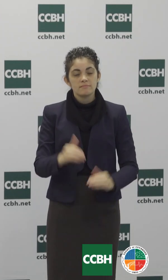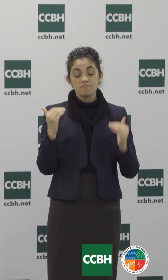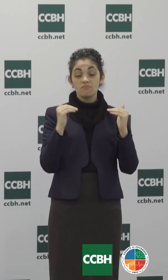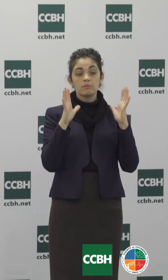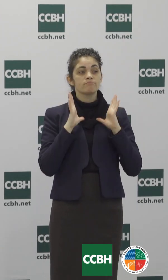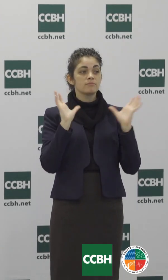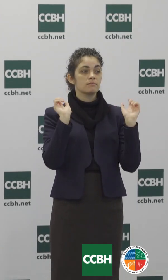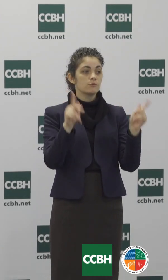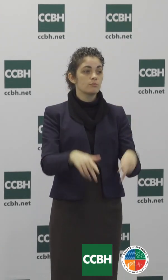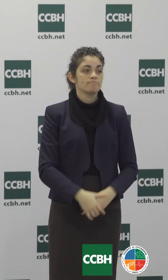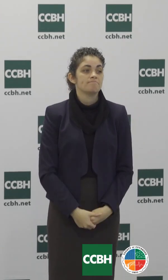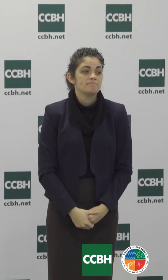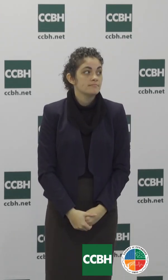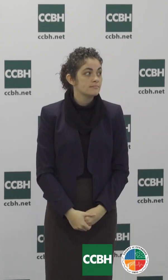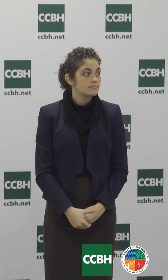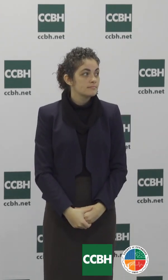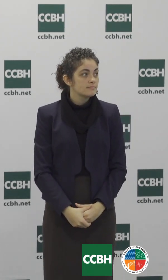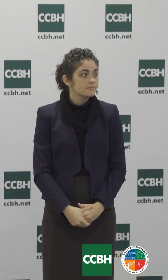enough.